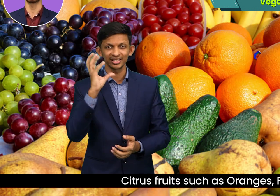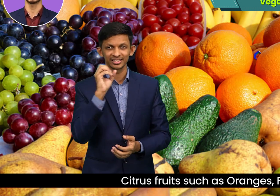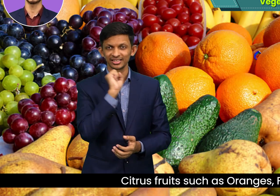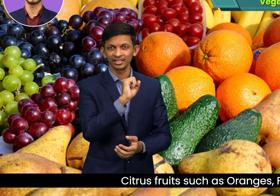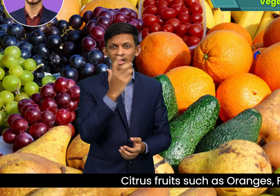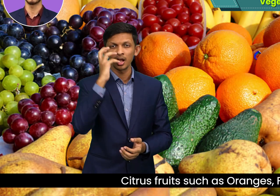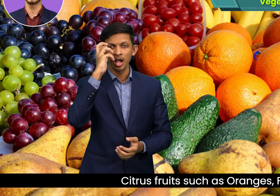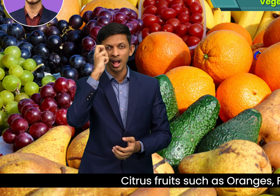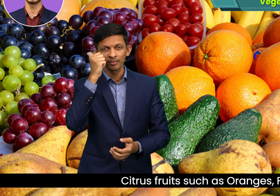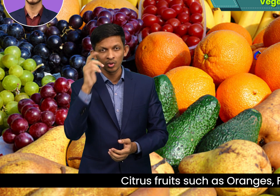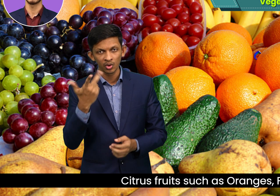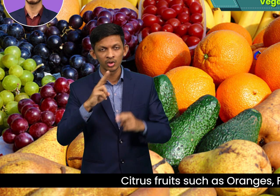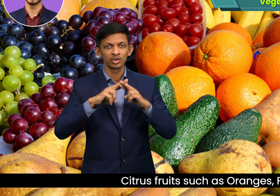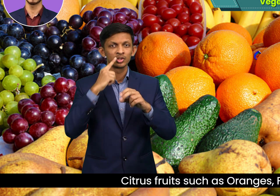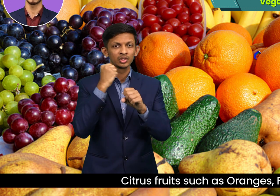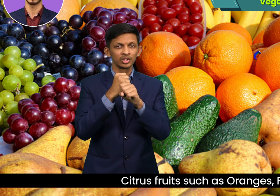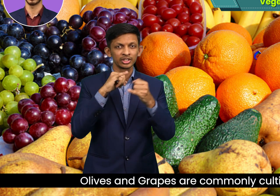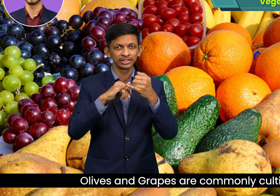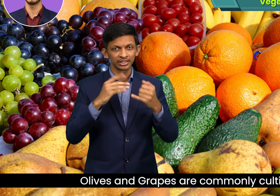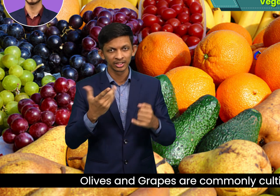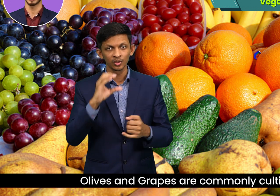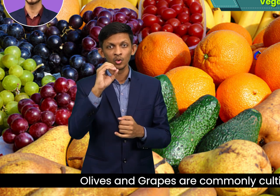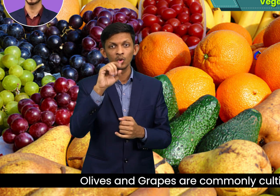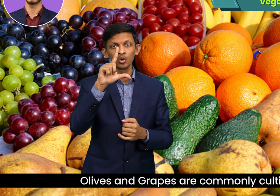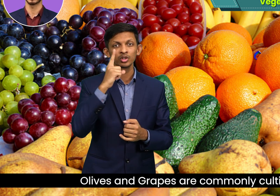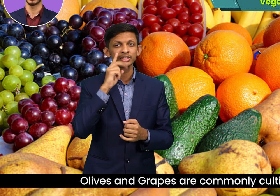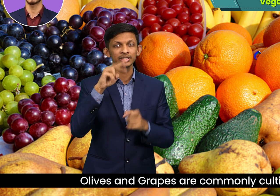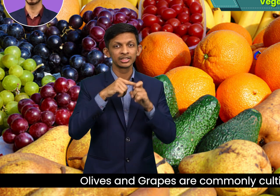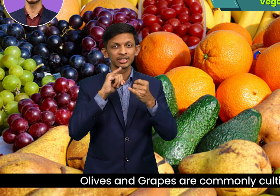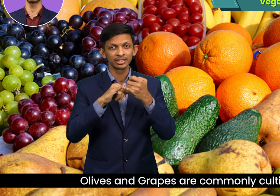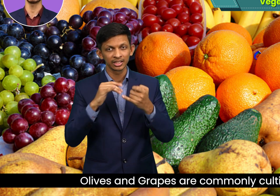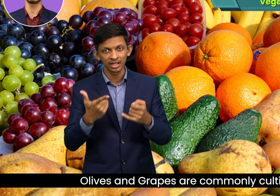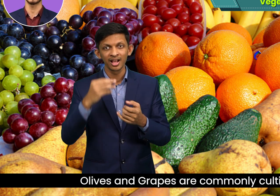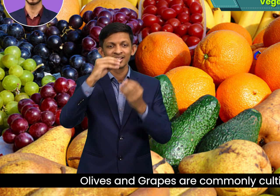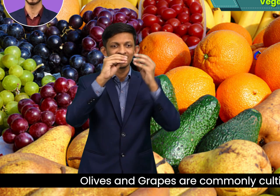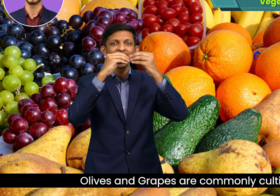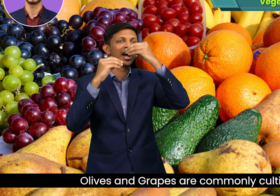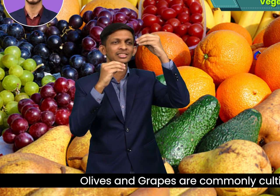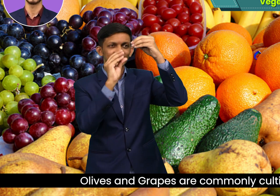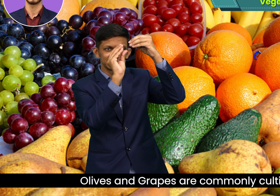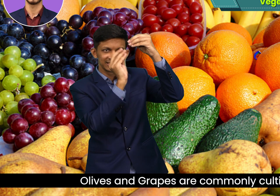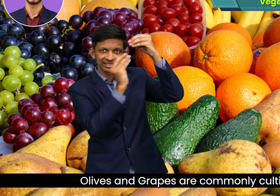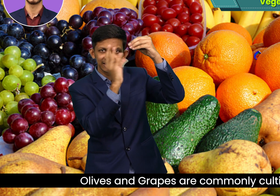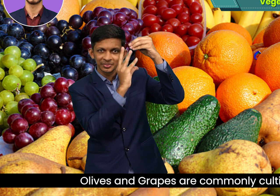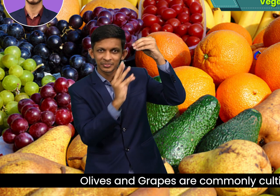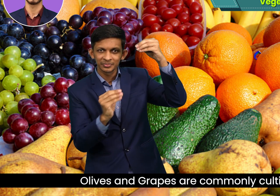Citrus fruits such as oranges, figs, olives, and grapes are commonly cultivated here.